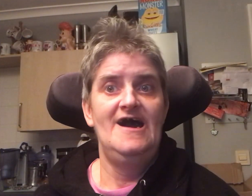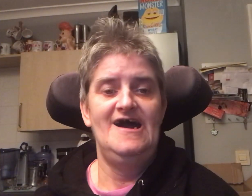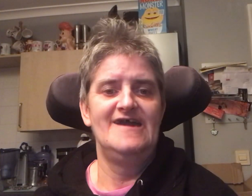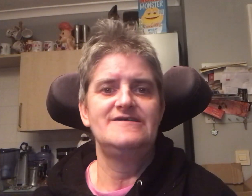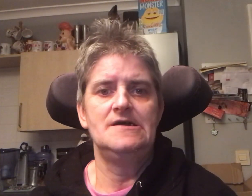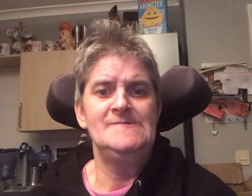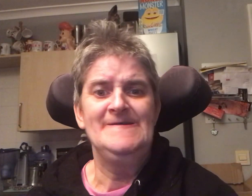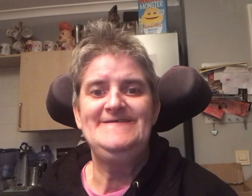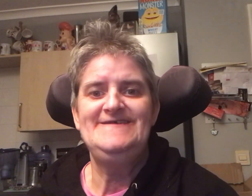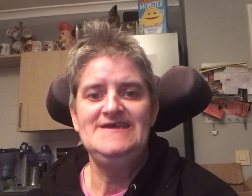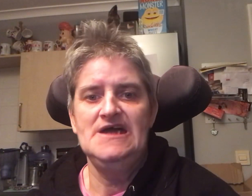Hi guys,